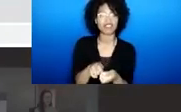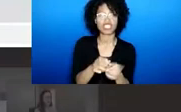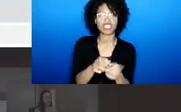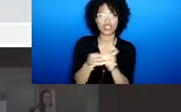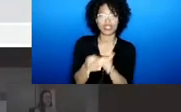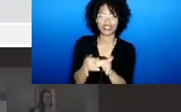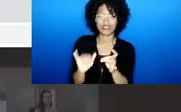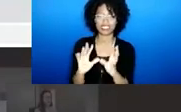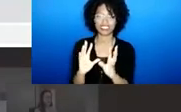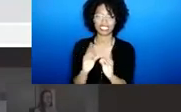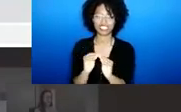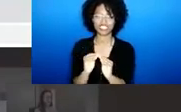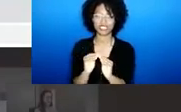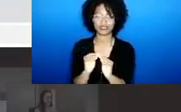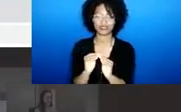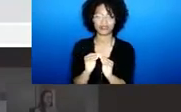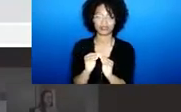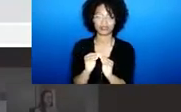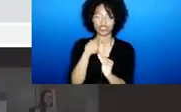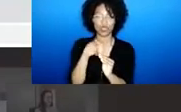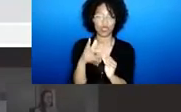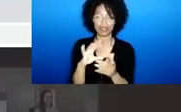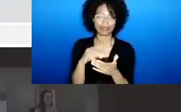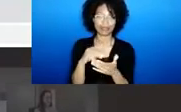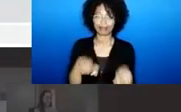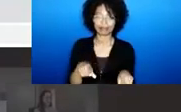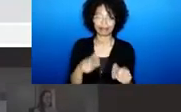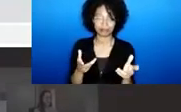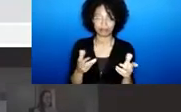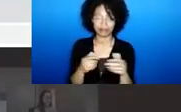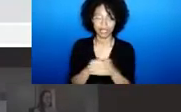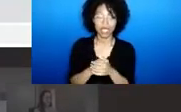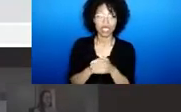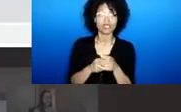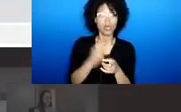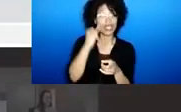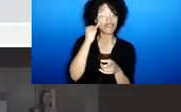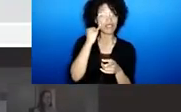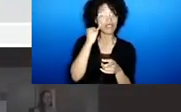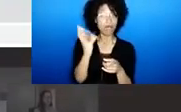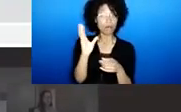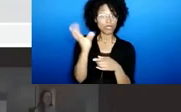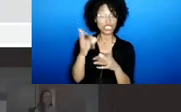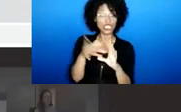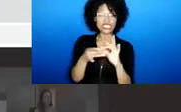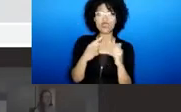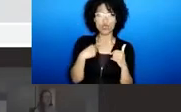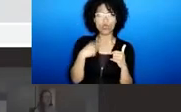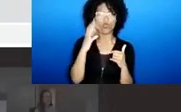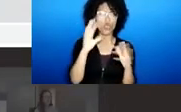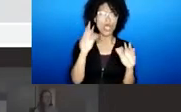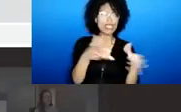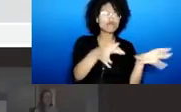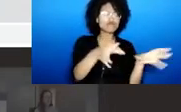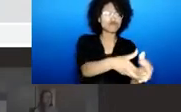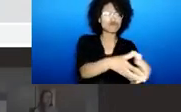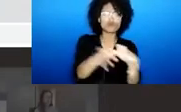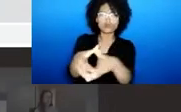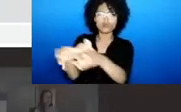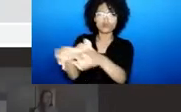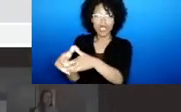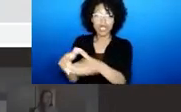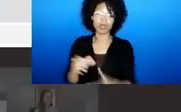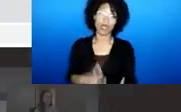to the session you're in. So if at any time the presenter says, let's break out into smaller groups, you'll click on